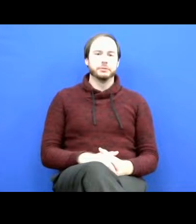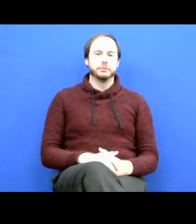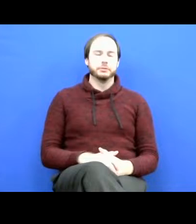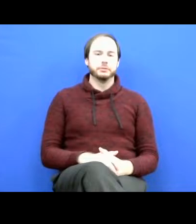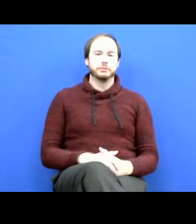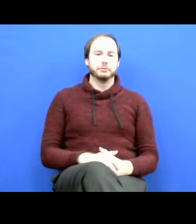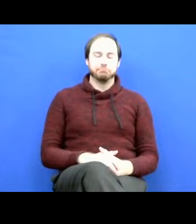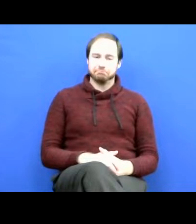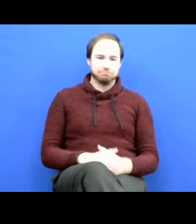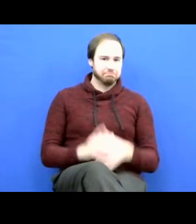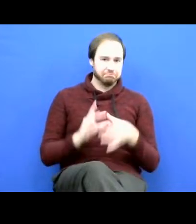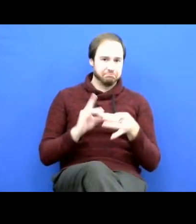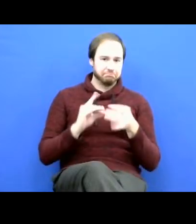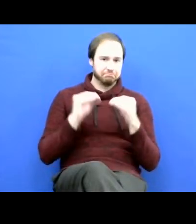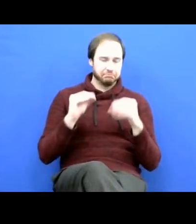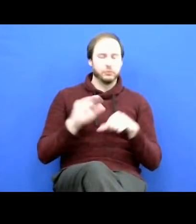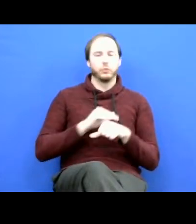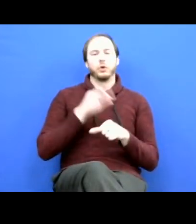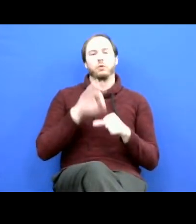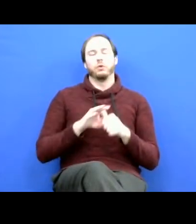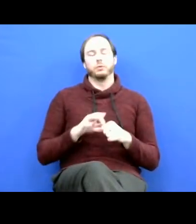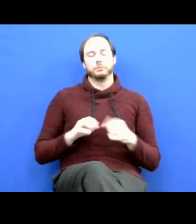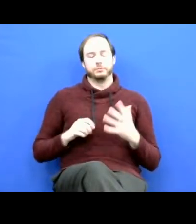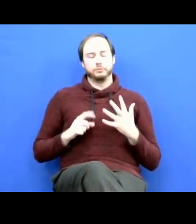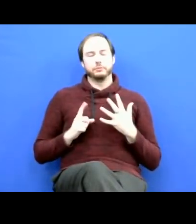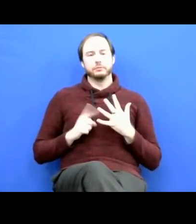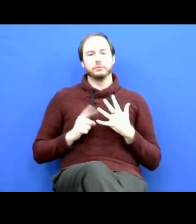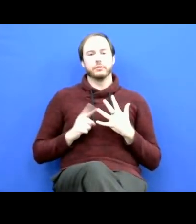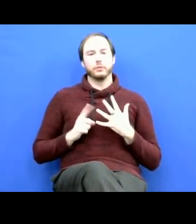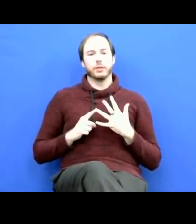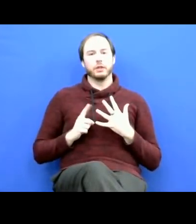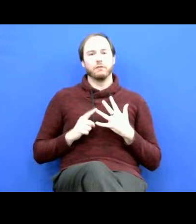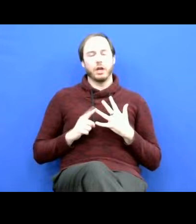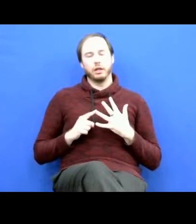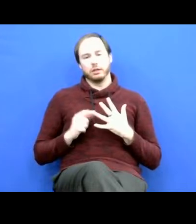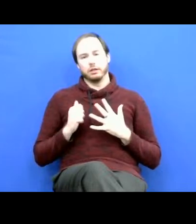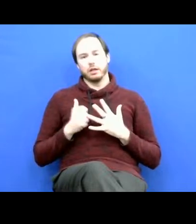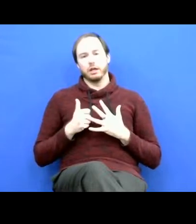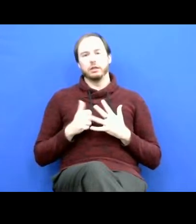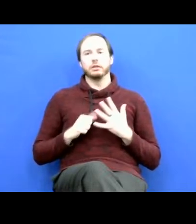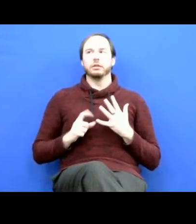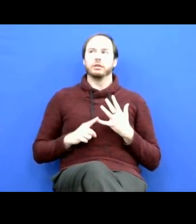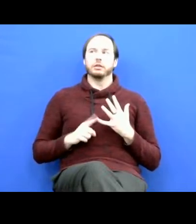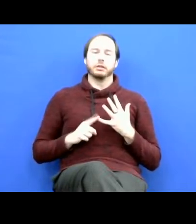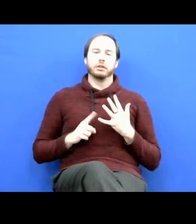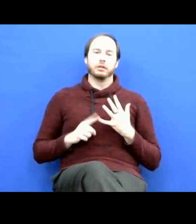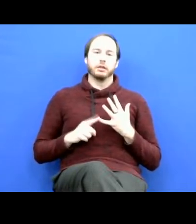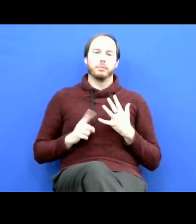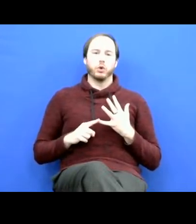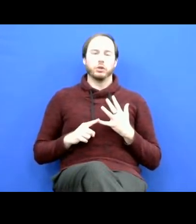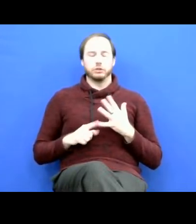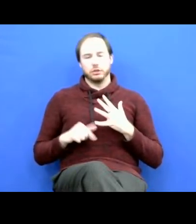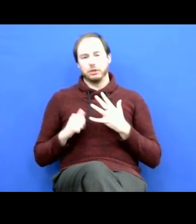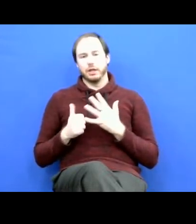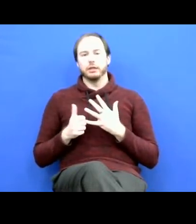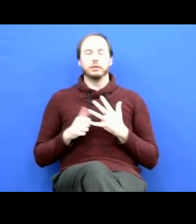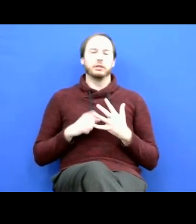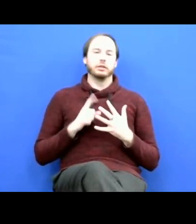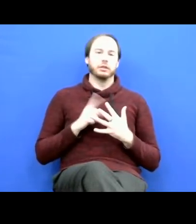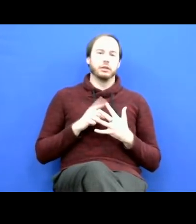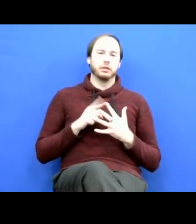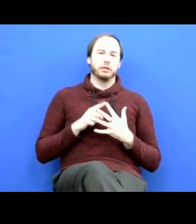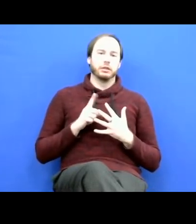Seeing no further comments, please call the roll. Councilmember Safranik, Aye. Councilmember Bolsner,